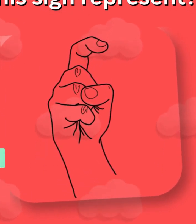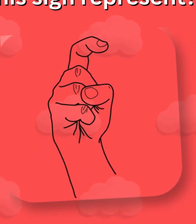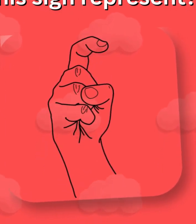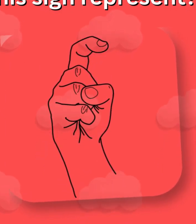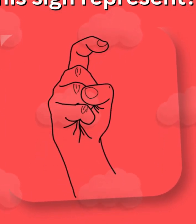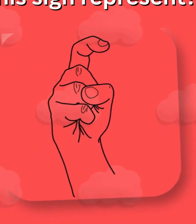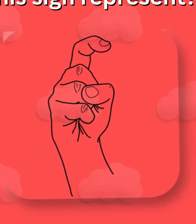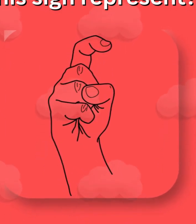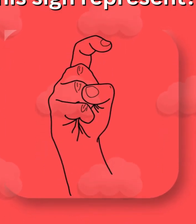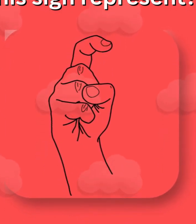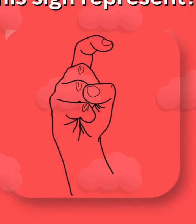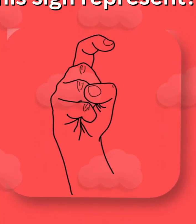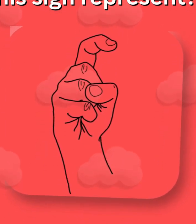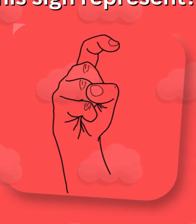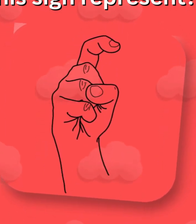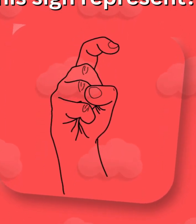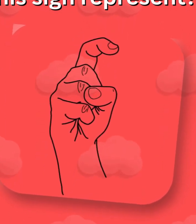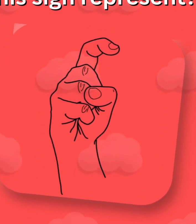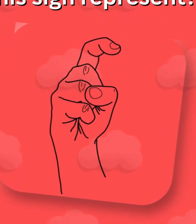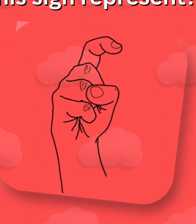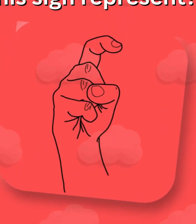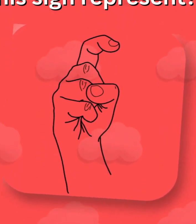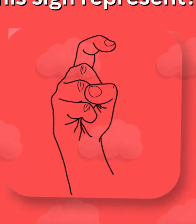And the answer is X.